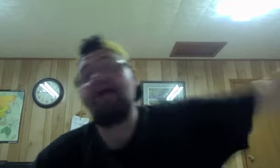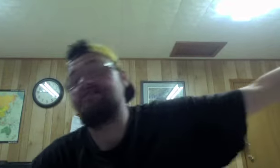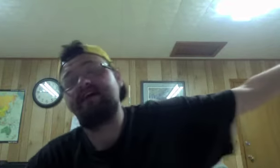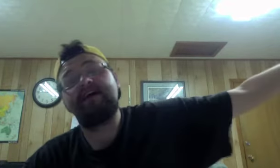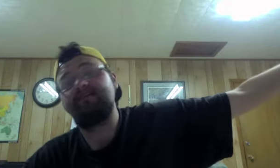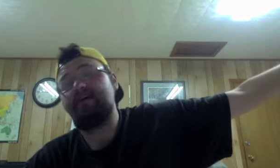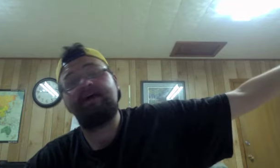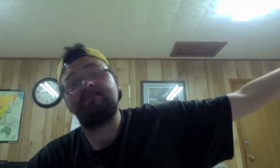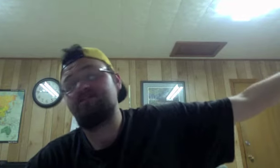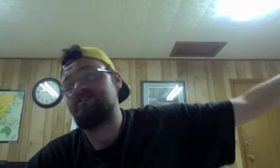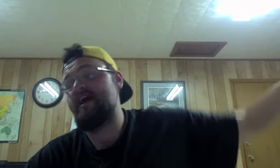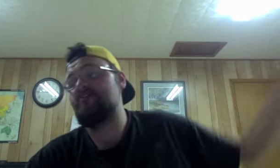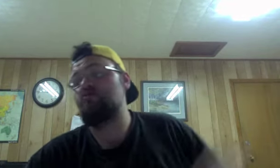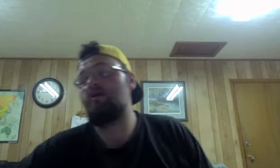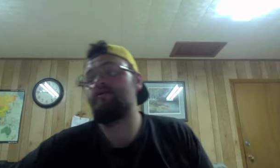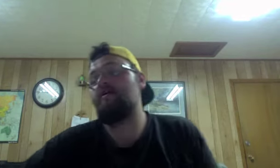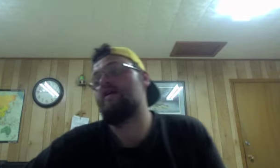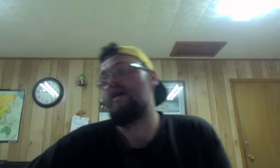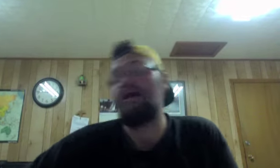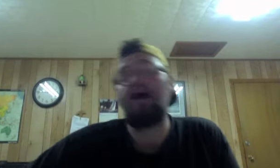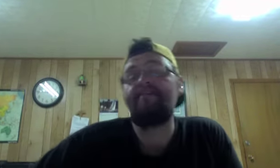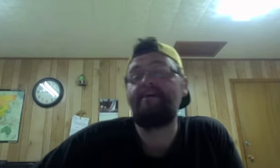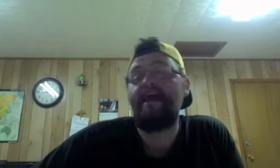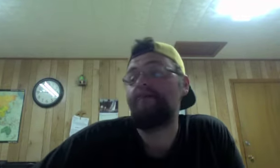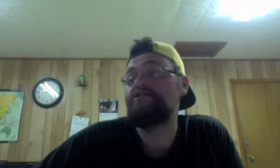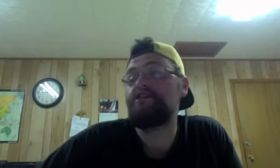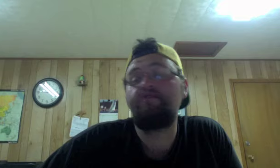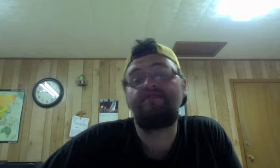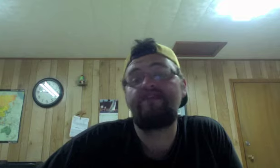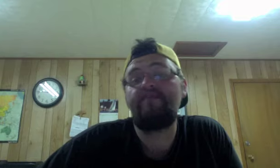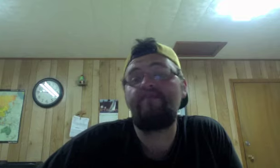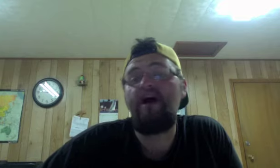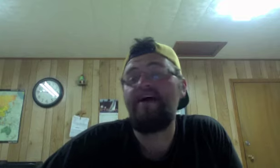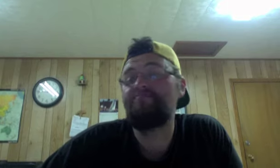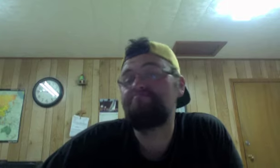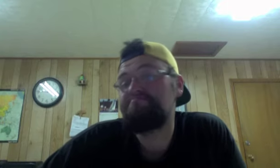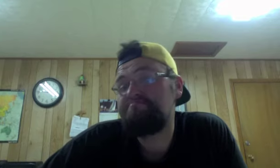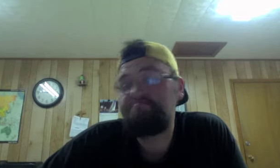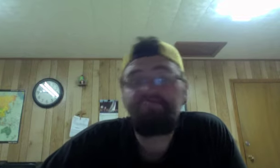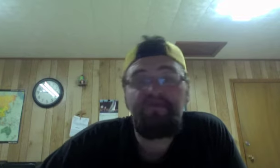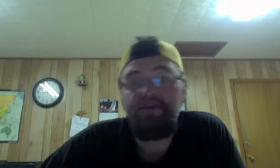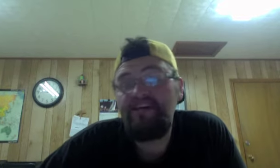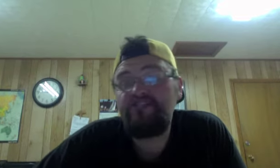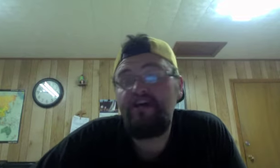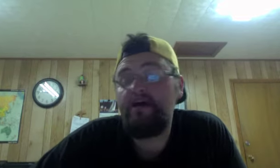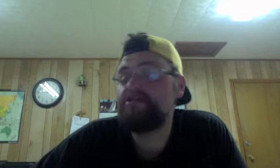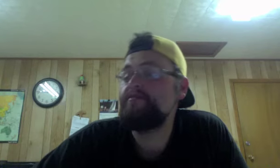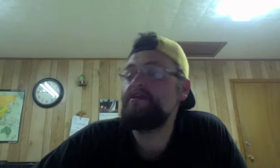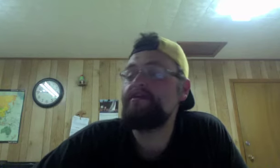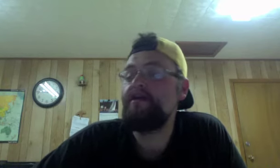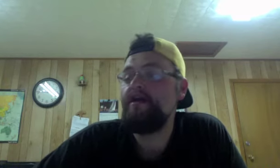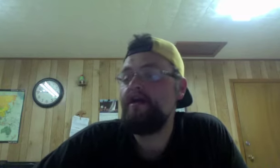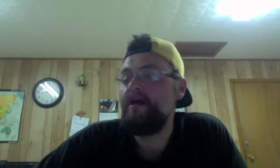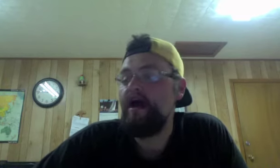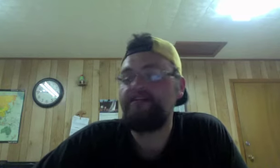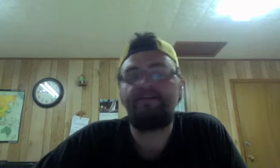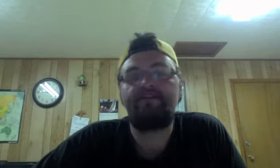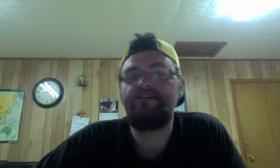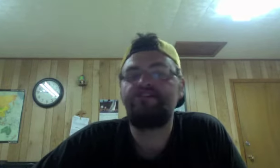ahead of Saskatchewan and I think Hamilton can win this game by three touchdowns I mean I just think they're going to start